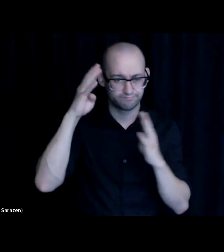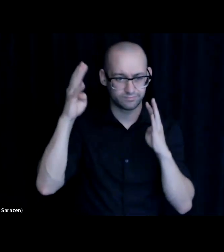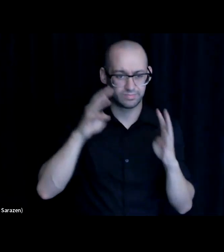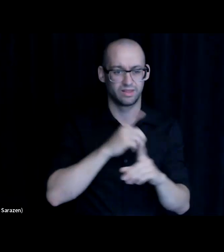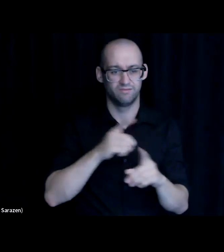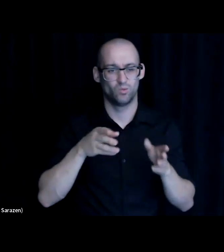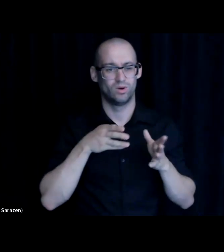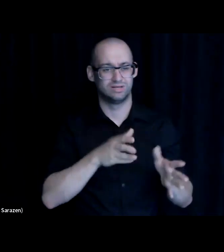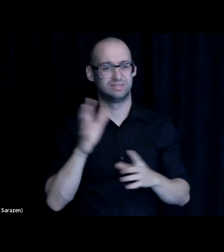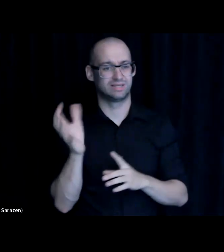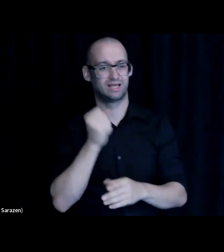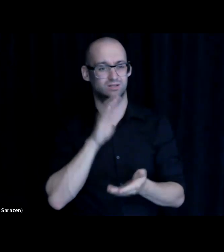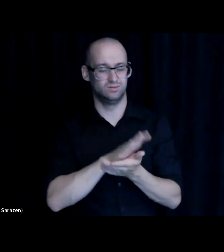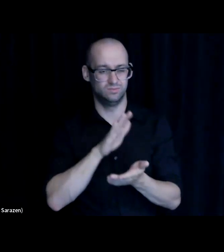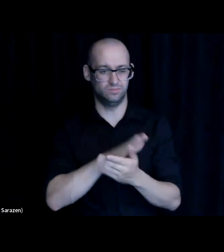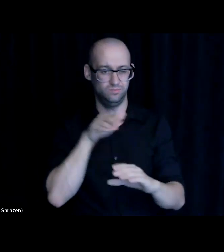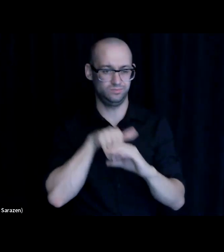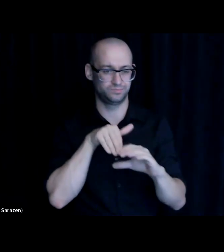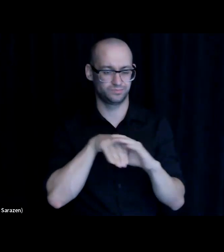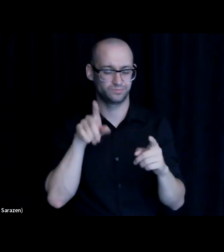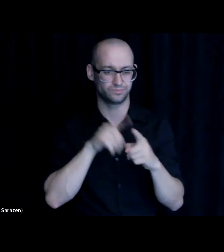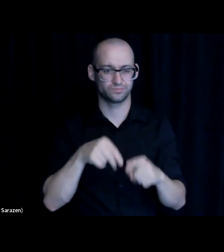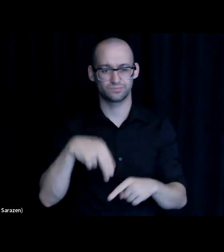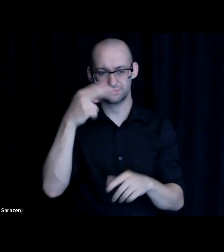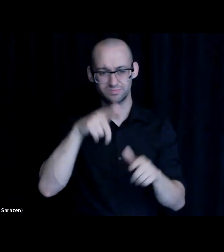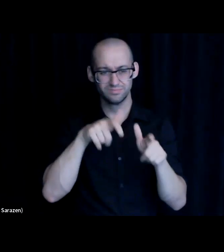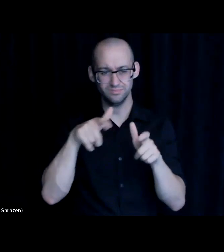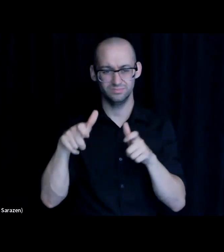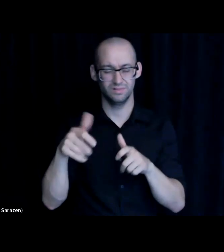to get schools access to higher speeds. We even have a